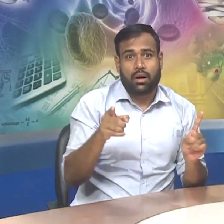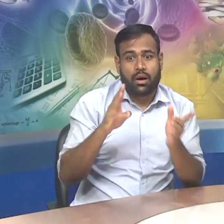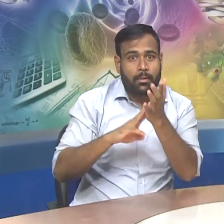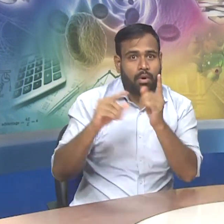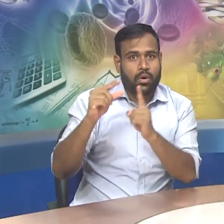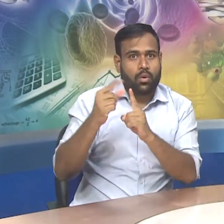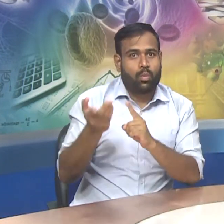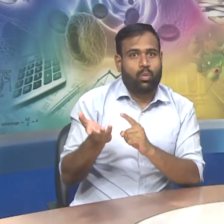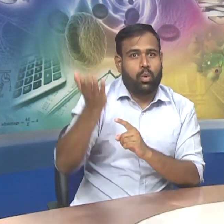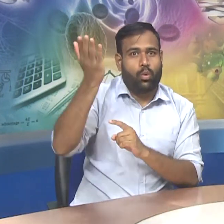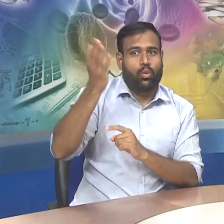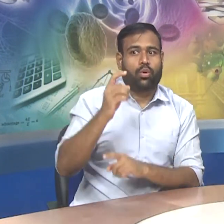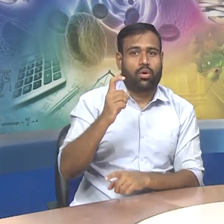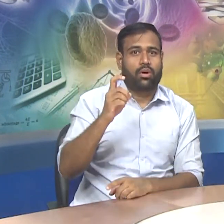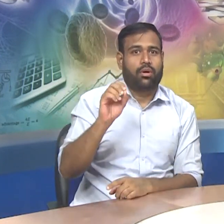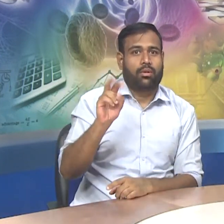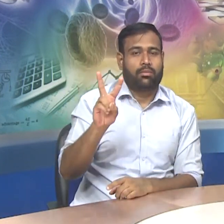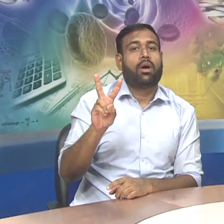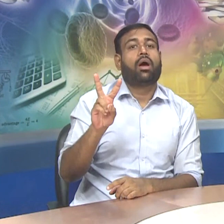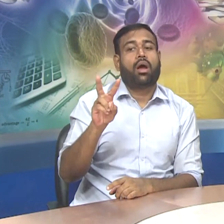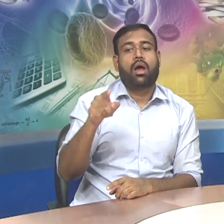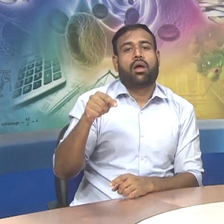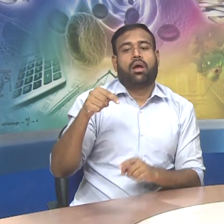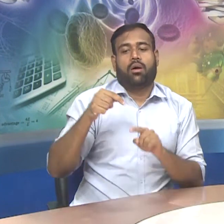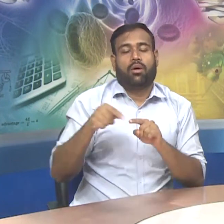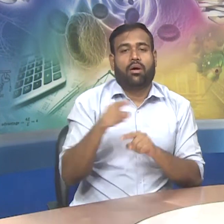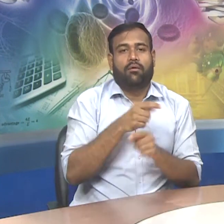one vote is added to the quotient.